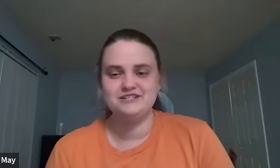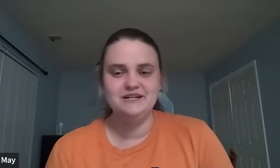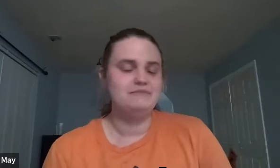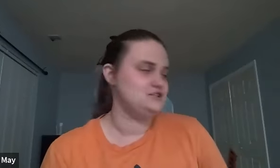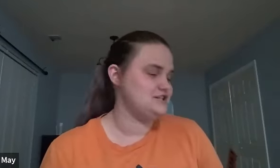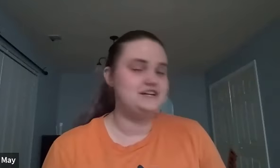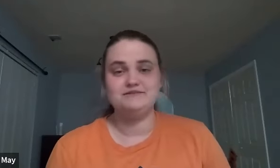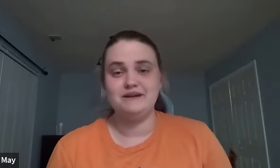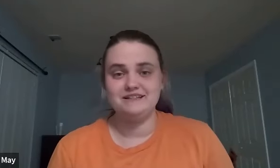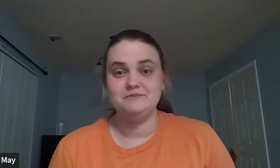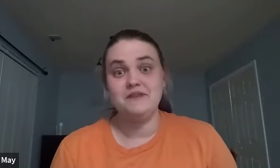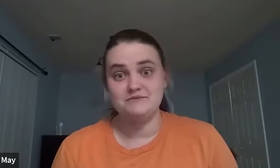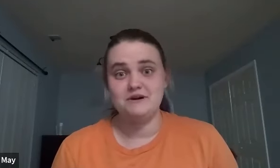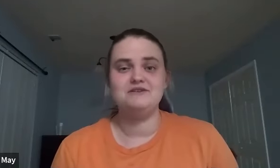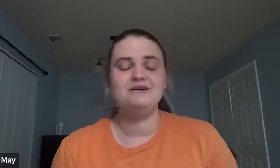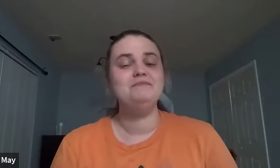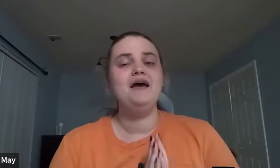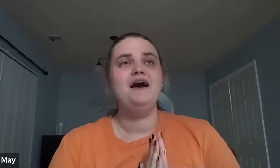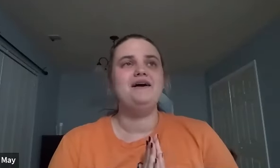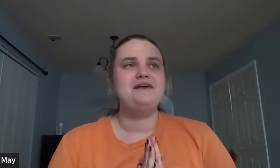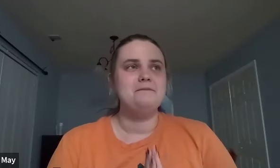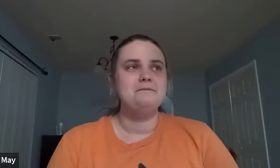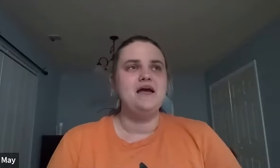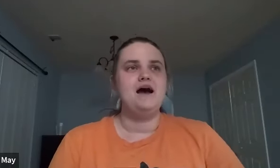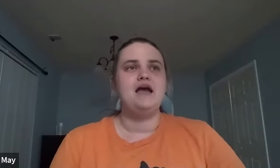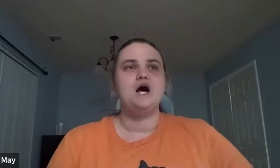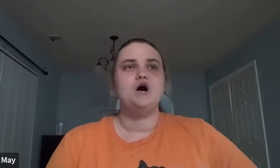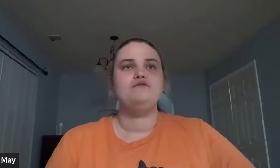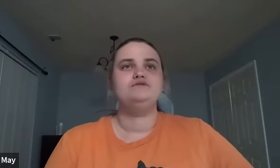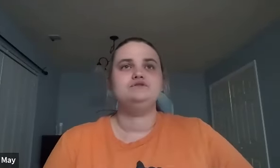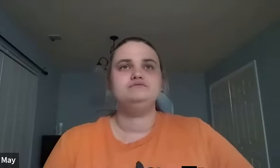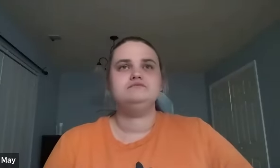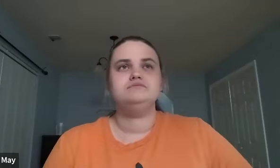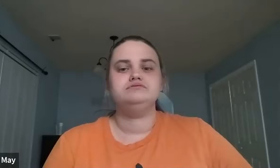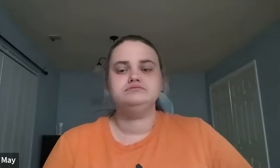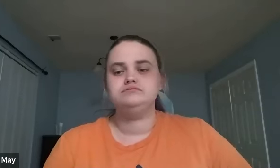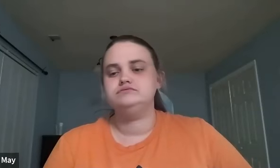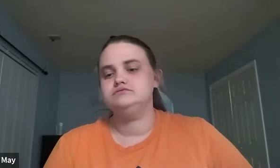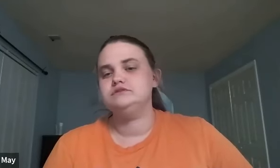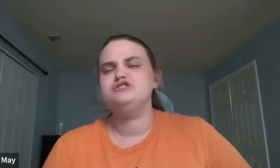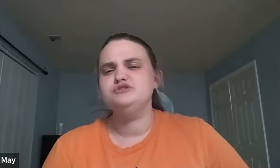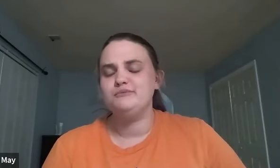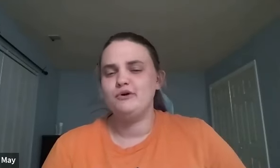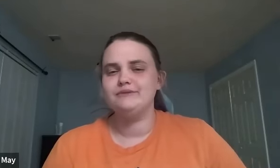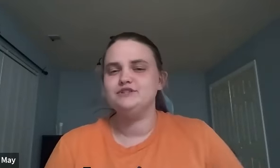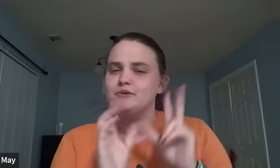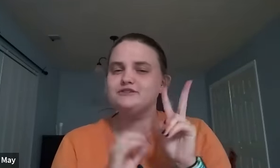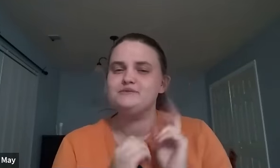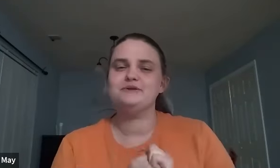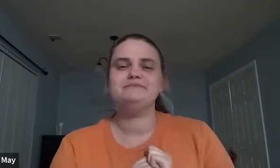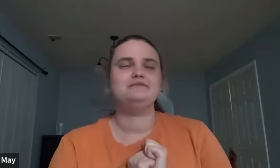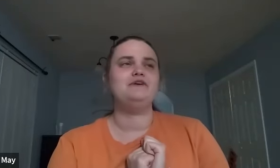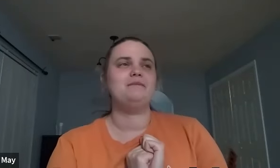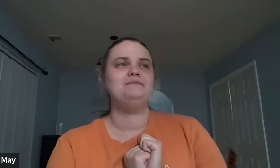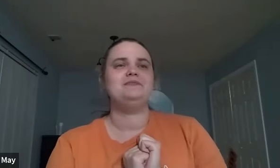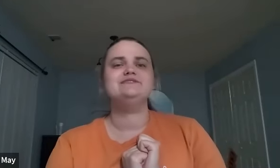My trash can is right next to me. That is why I saw it. Okay. I have, I'll do 2 more. Okay. This one's